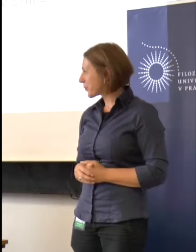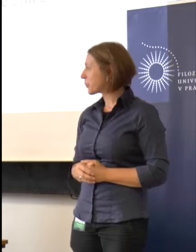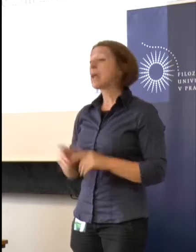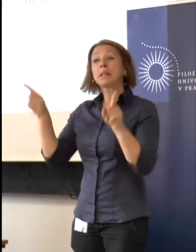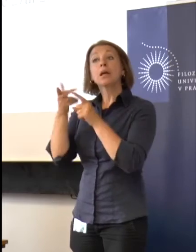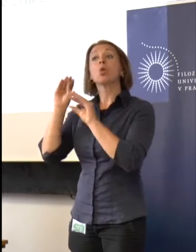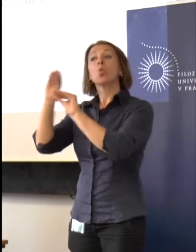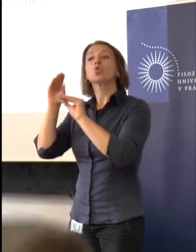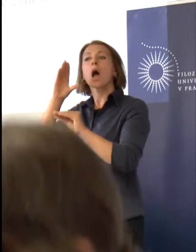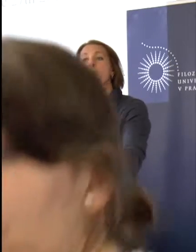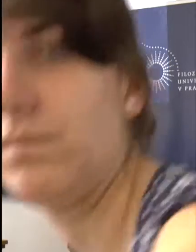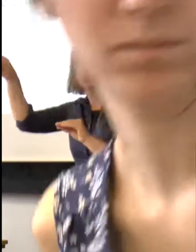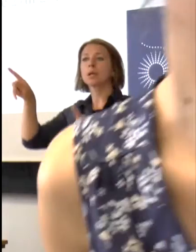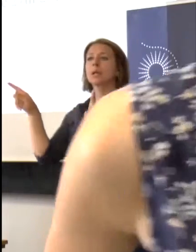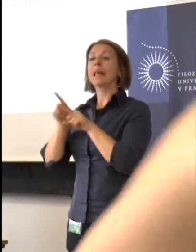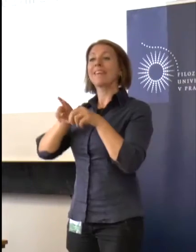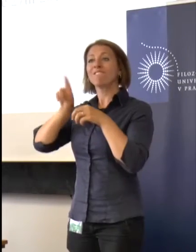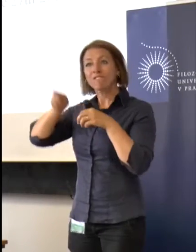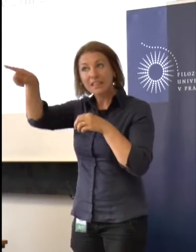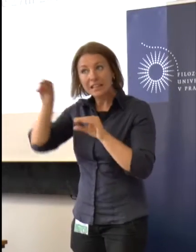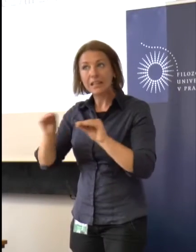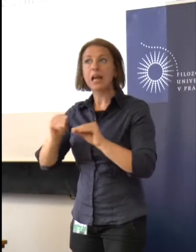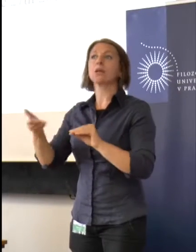and Freie Universität Berlin.